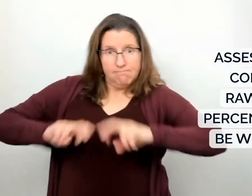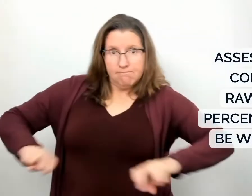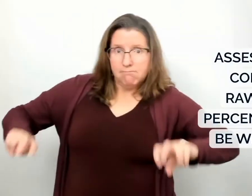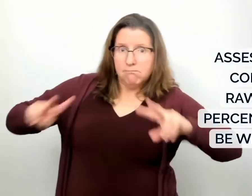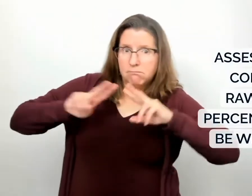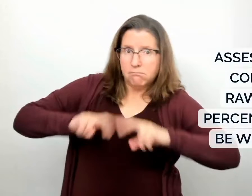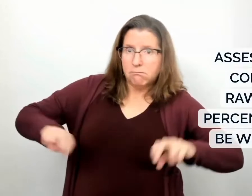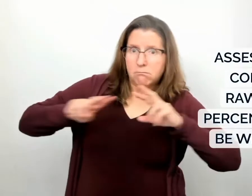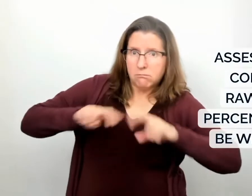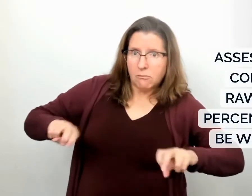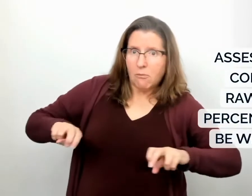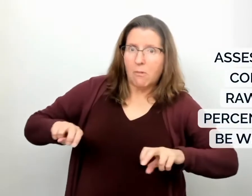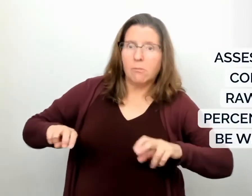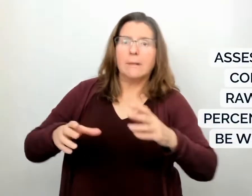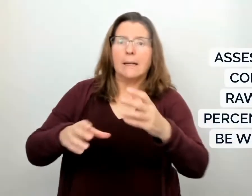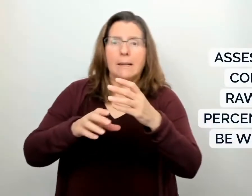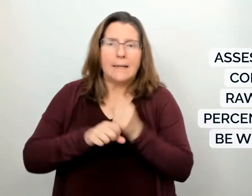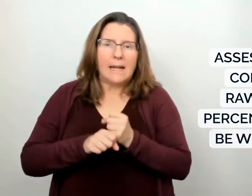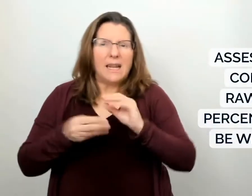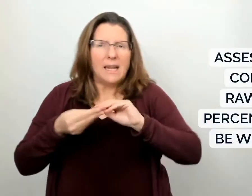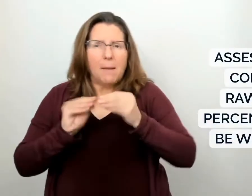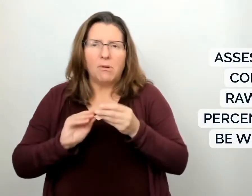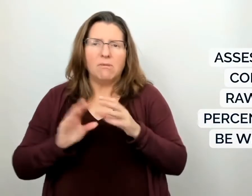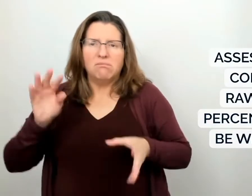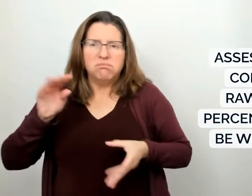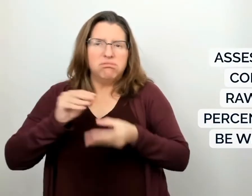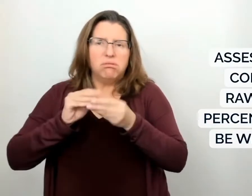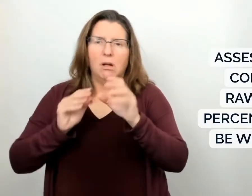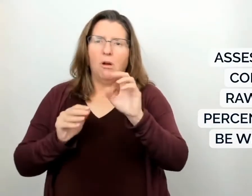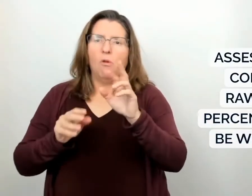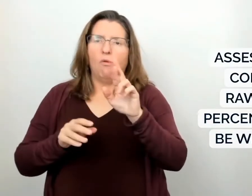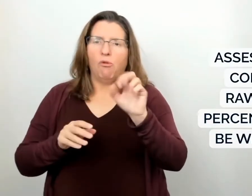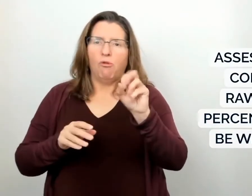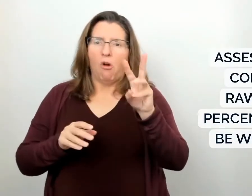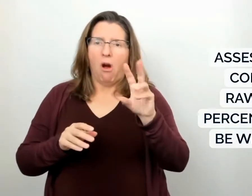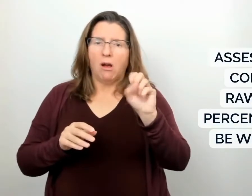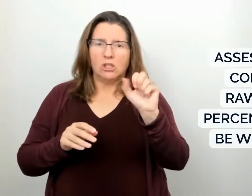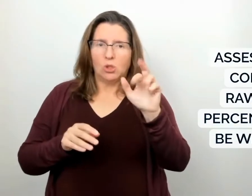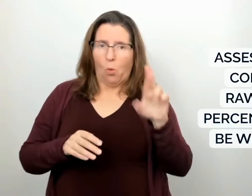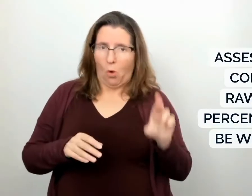After all course assessments are completed, we will then have a set of raw scores for each of you.